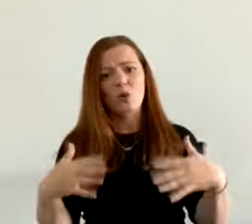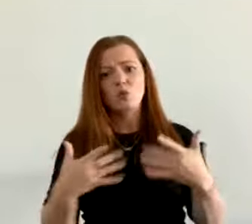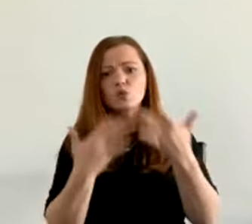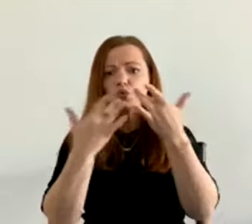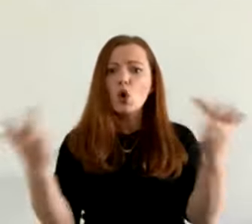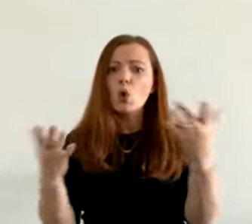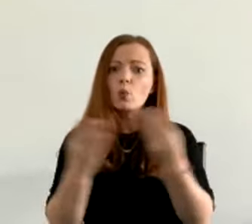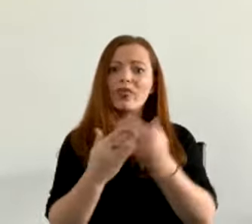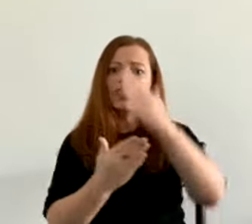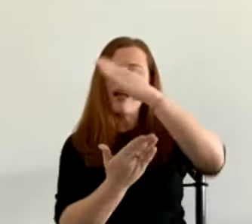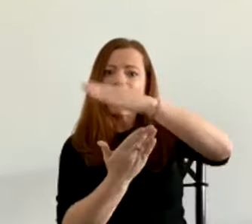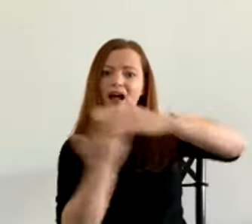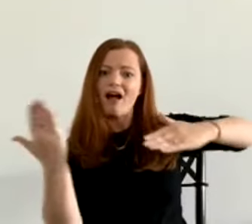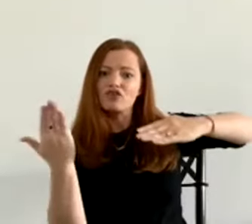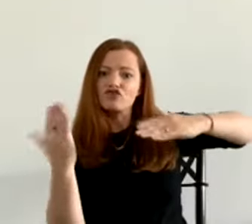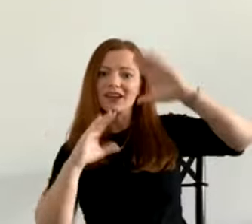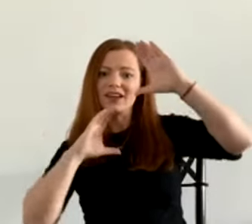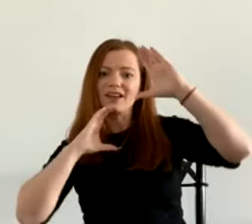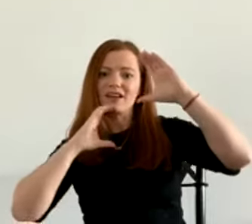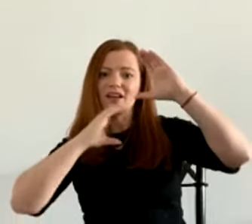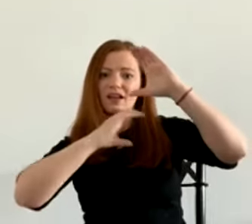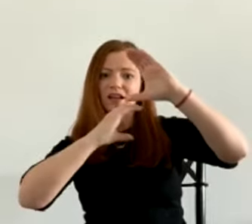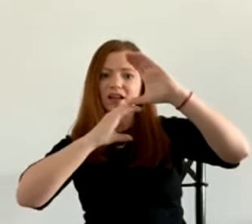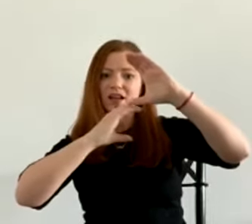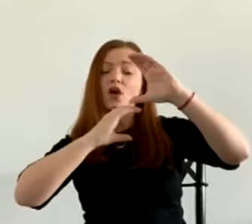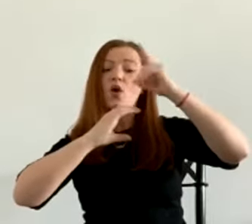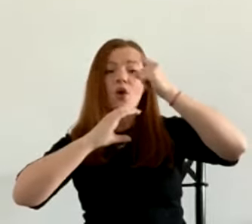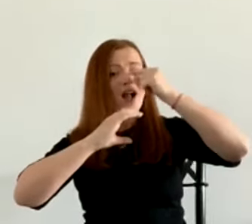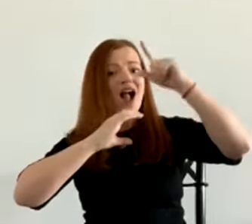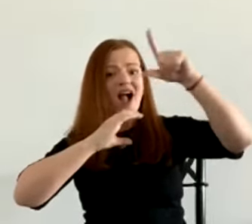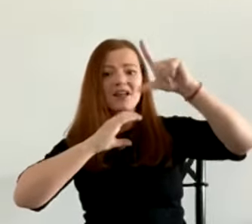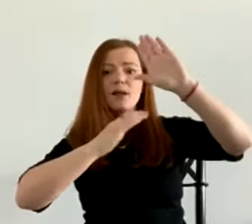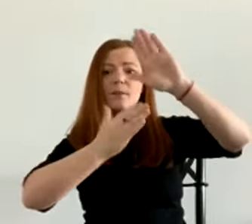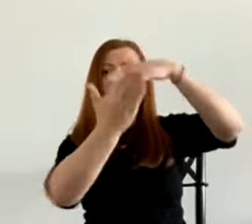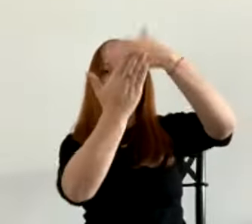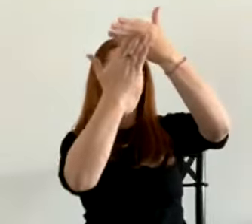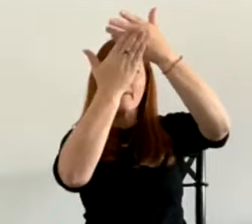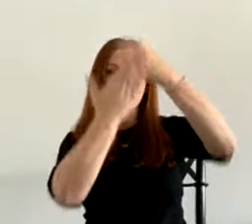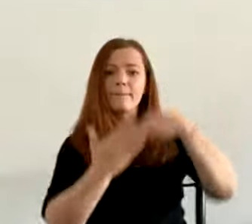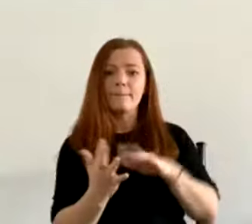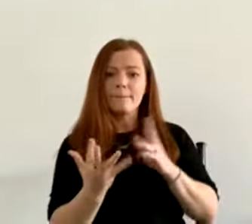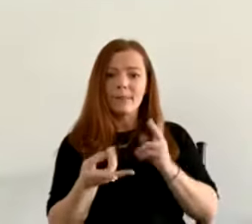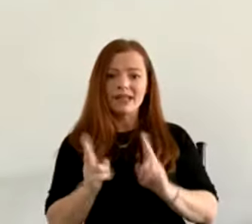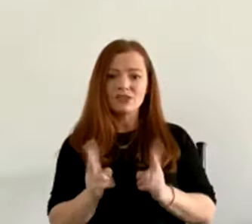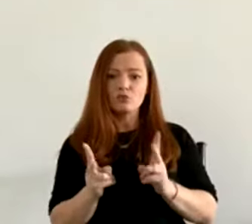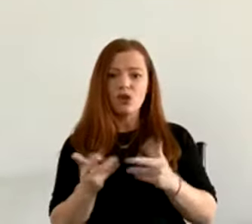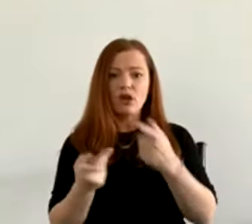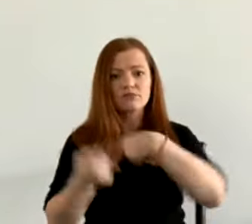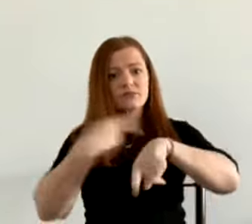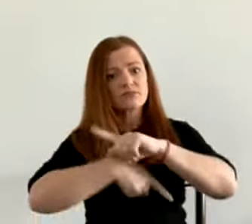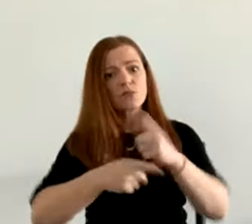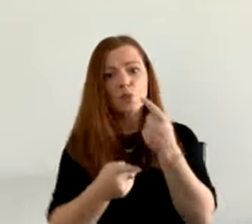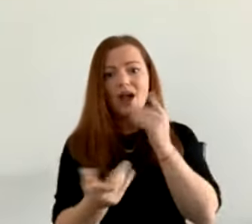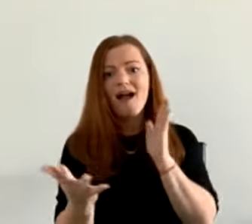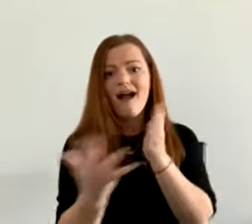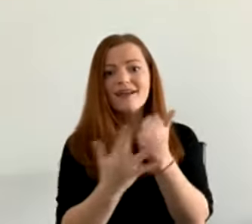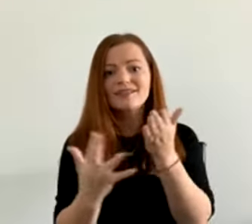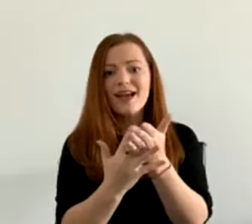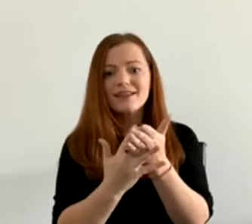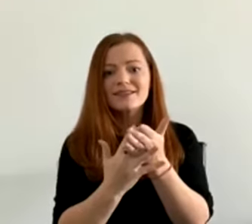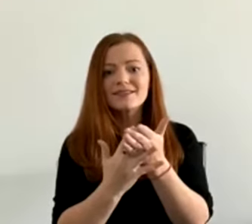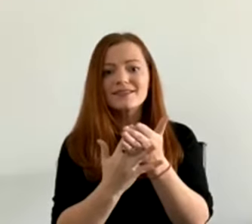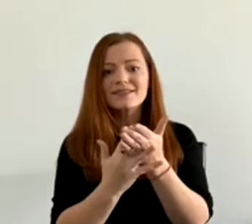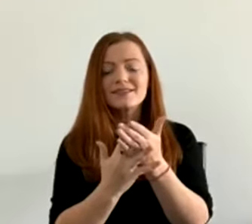split screen you can do BSL and people can still access poetry. And we'll share this